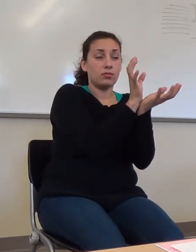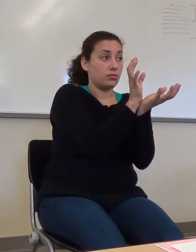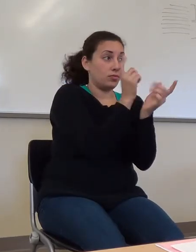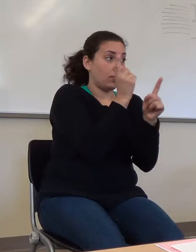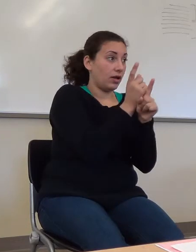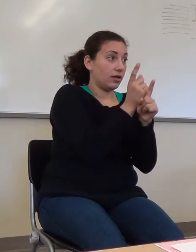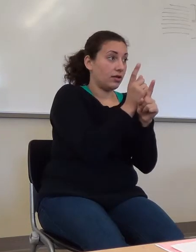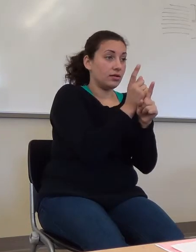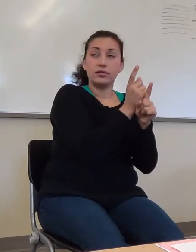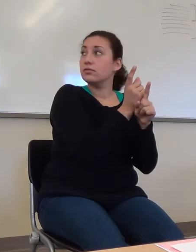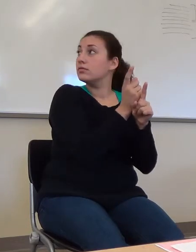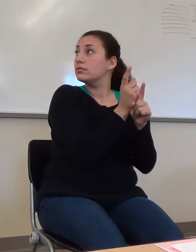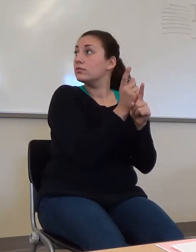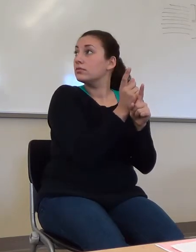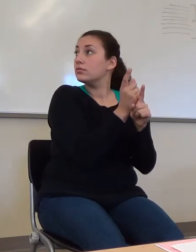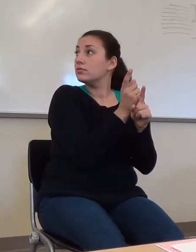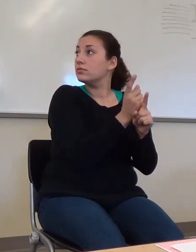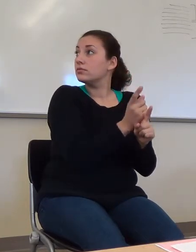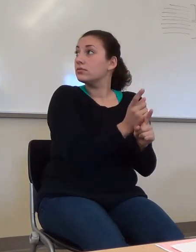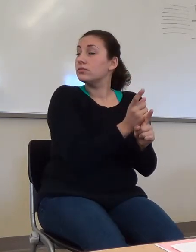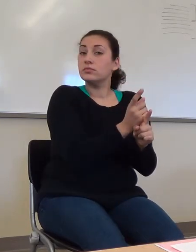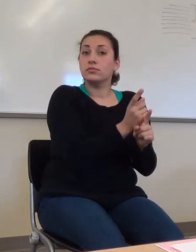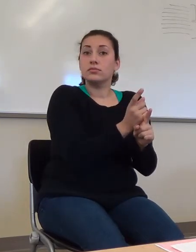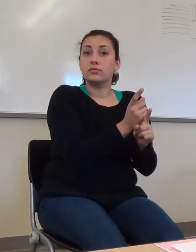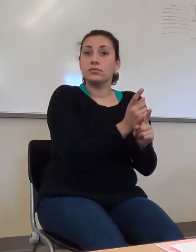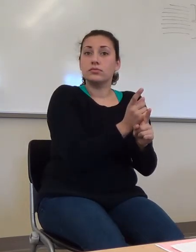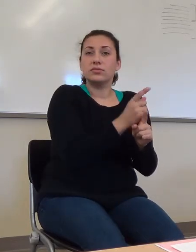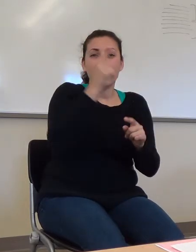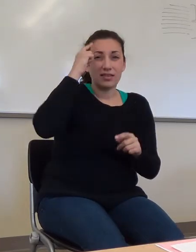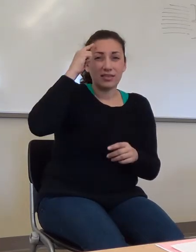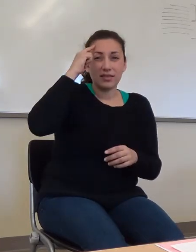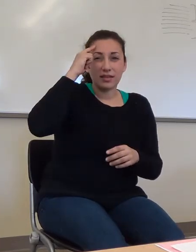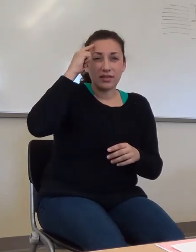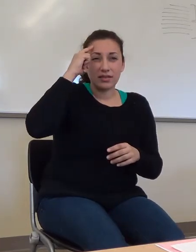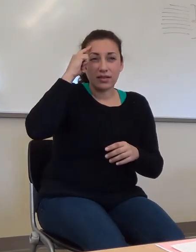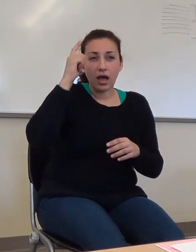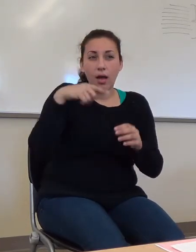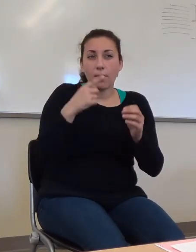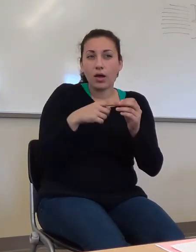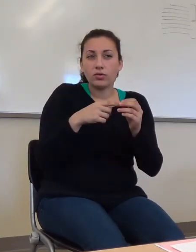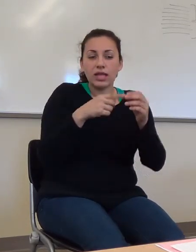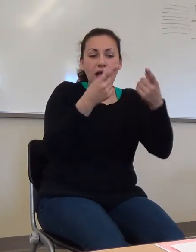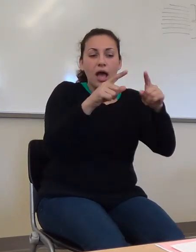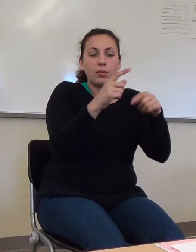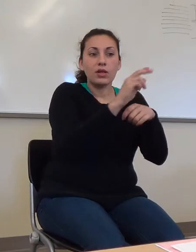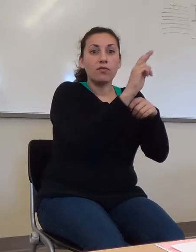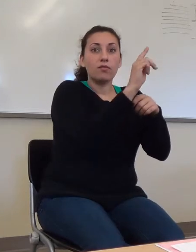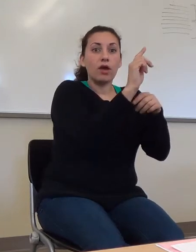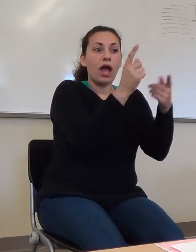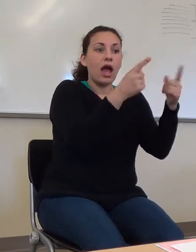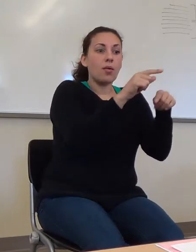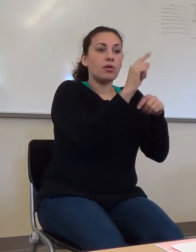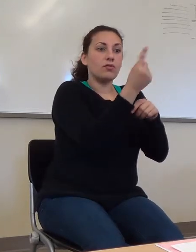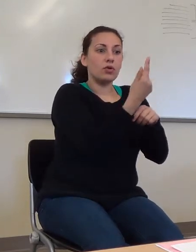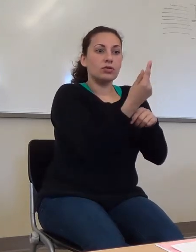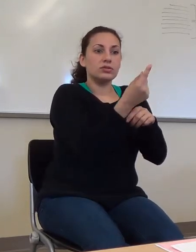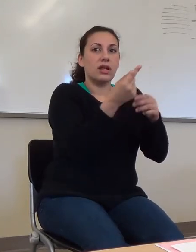Right? So again, I want you to think in terms of listing things